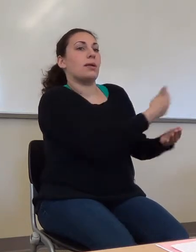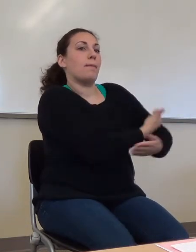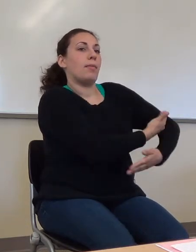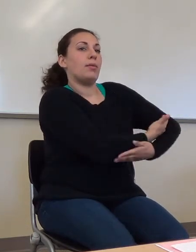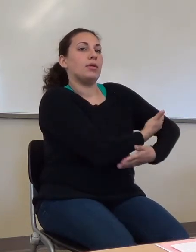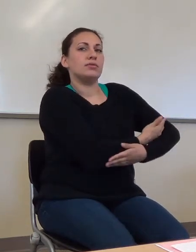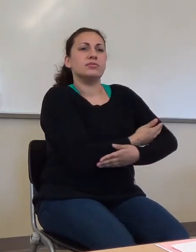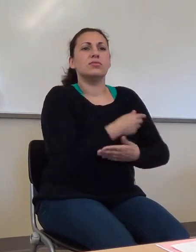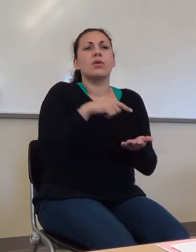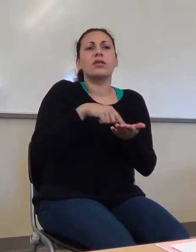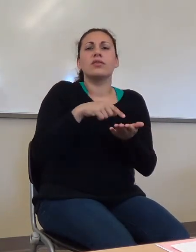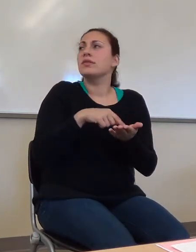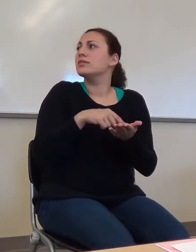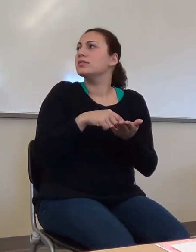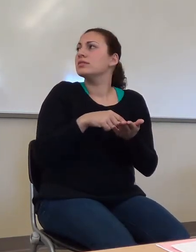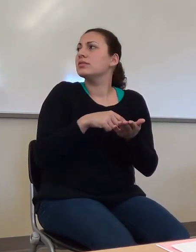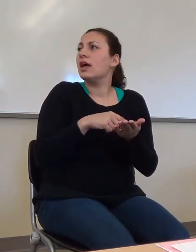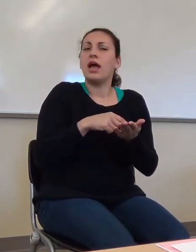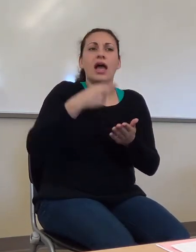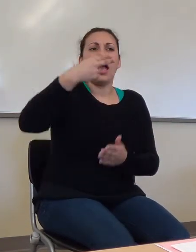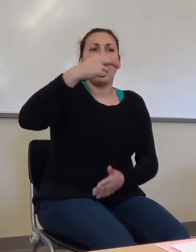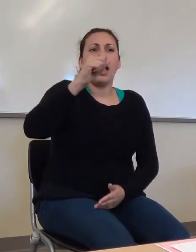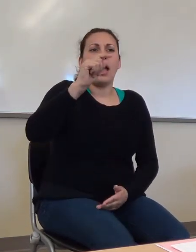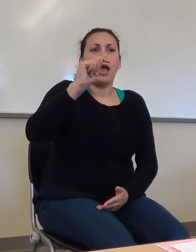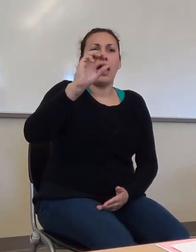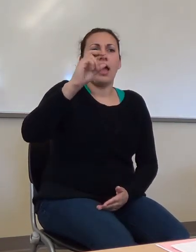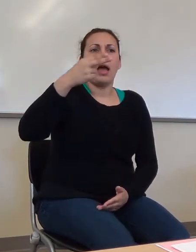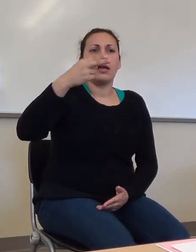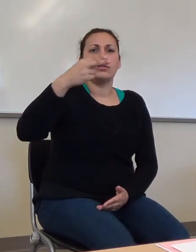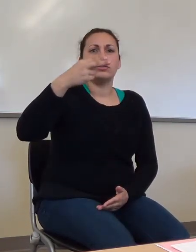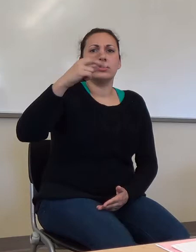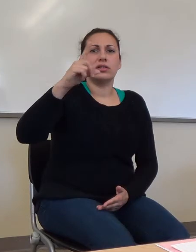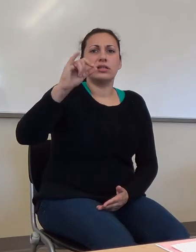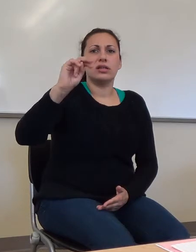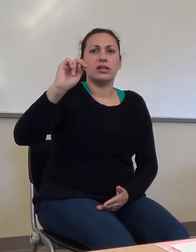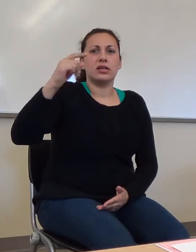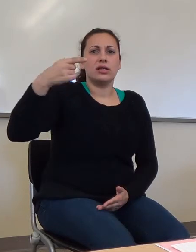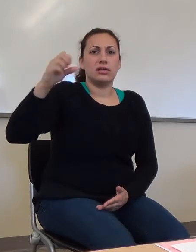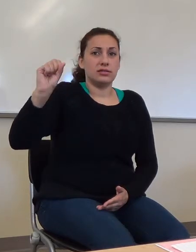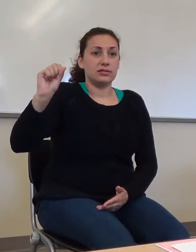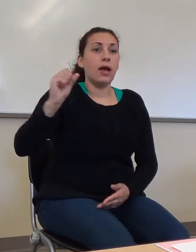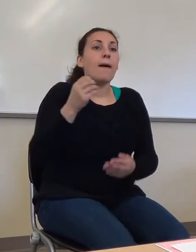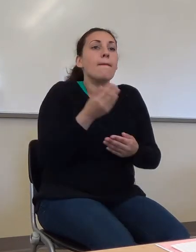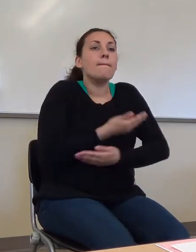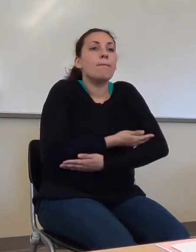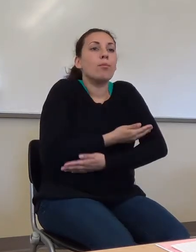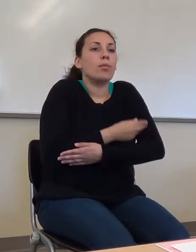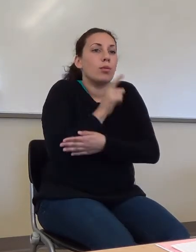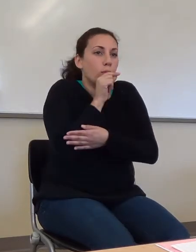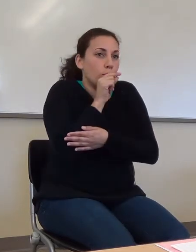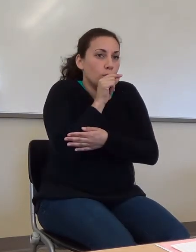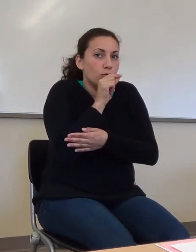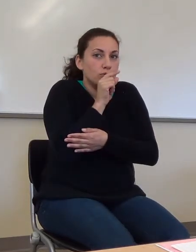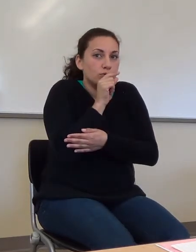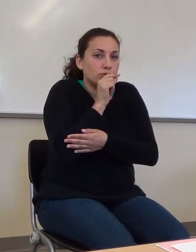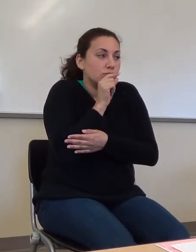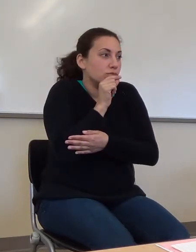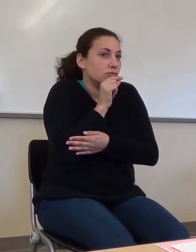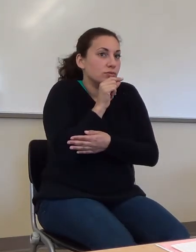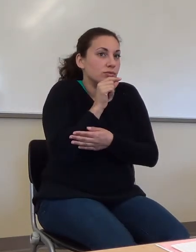are these? What are hatchlings? Baby eggs, Baby birds. Okay, I got baby birds.